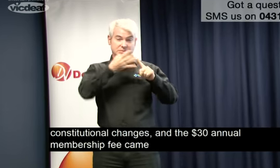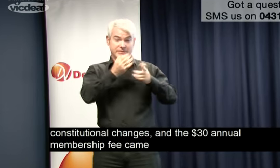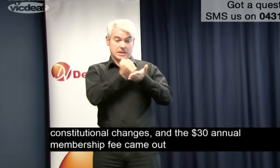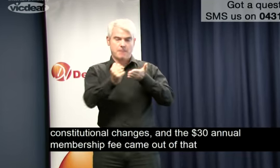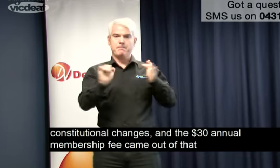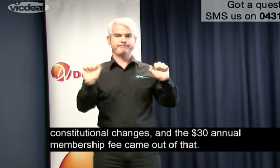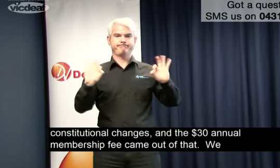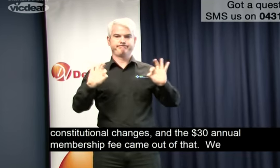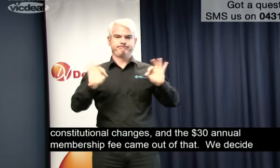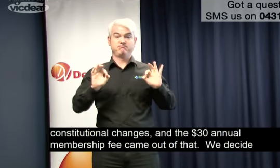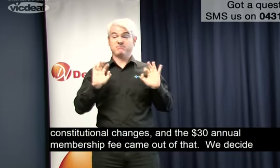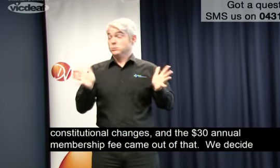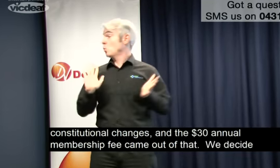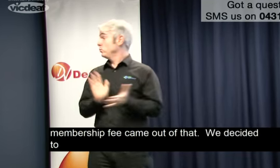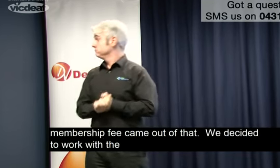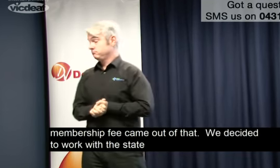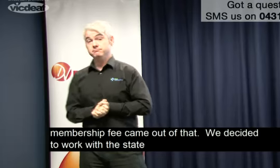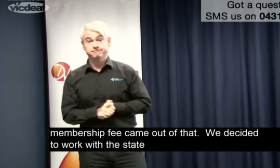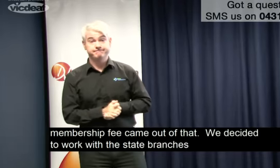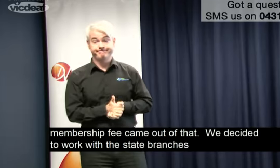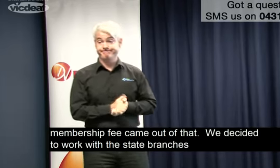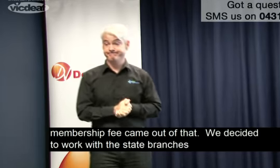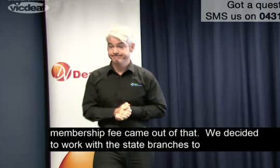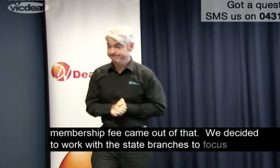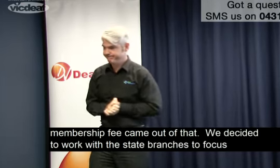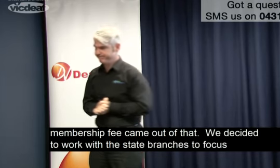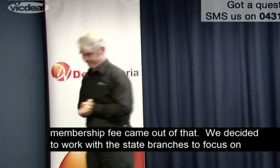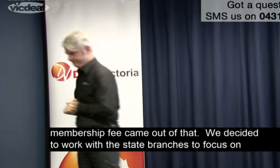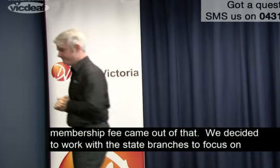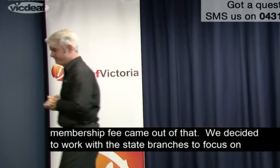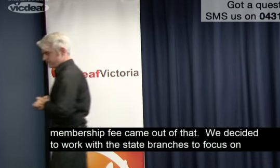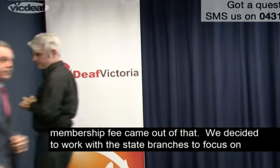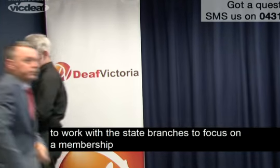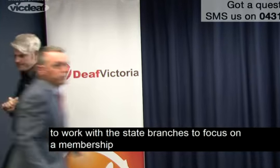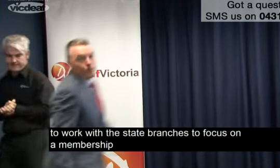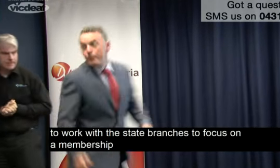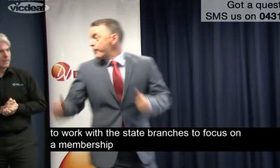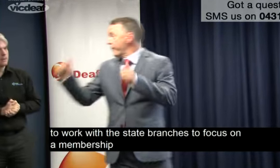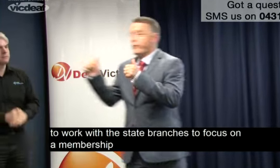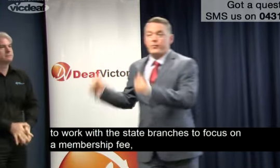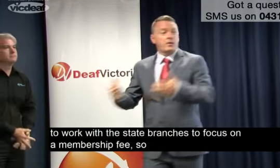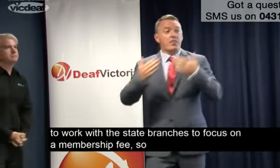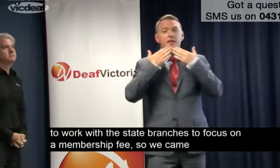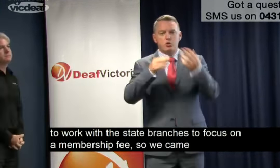focus on a membership fee that we've come up with that's not specific as the previous one.